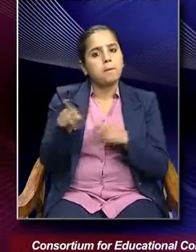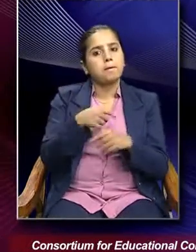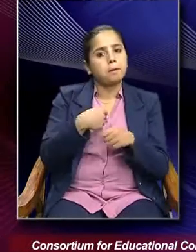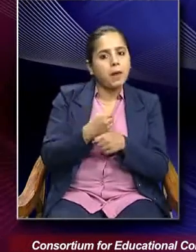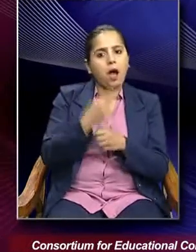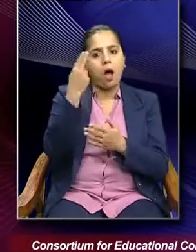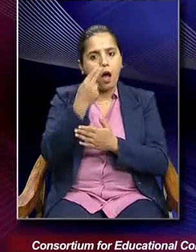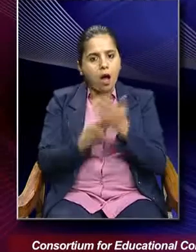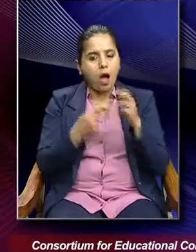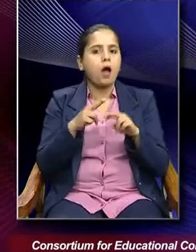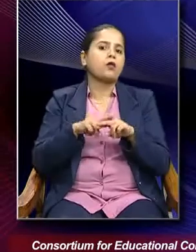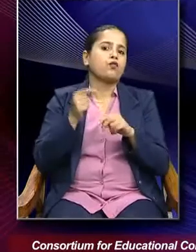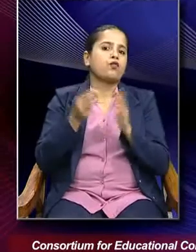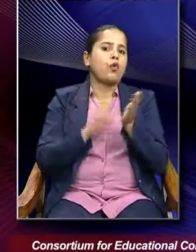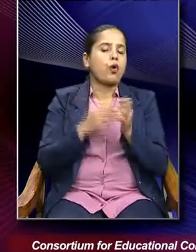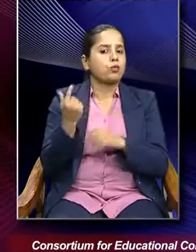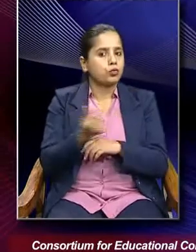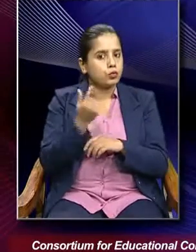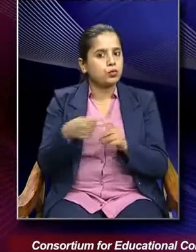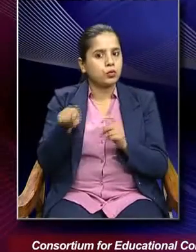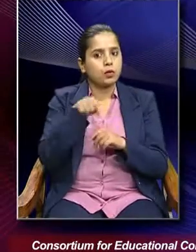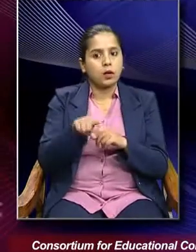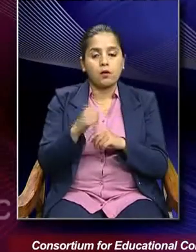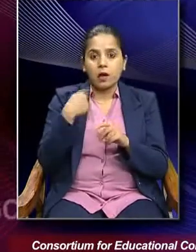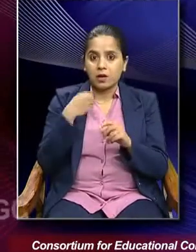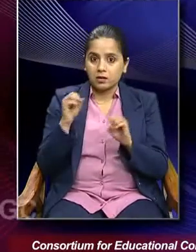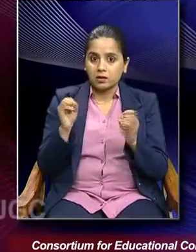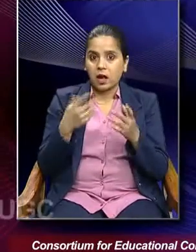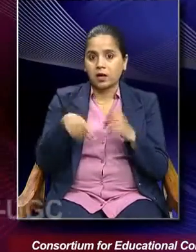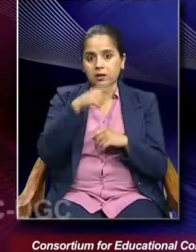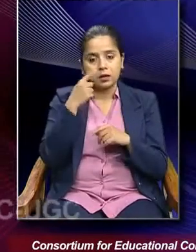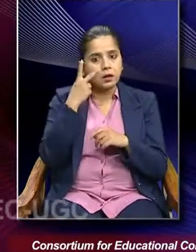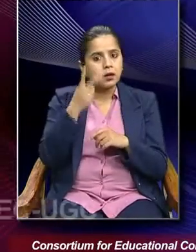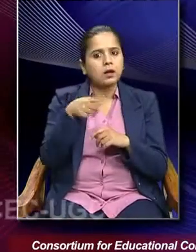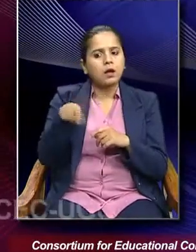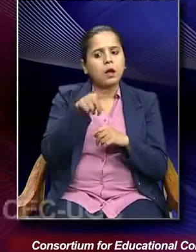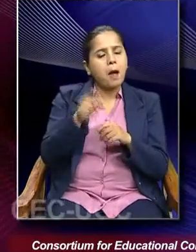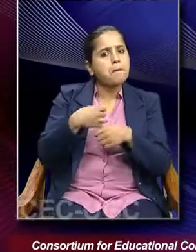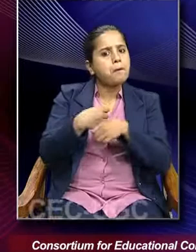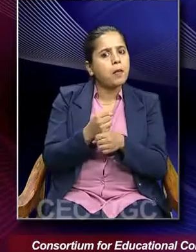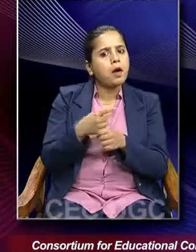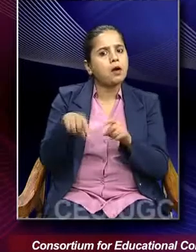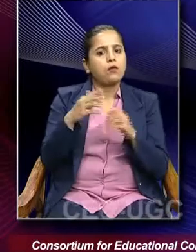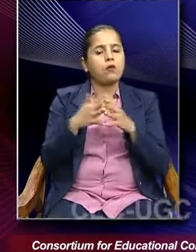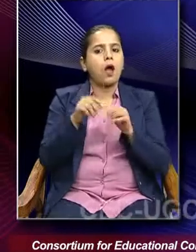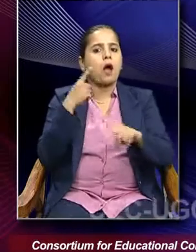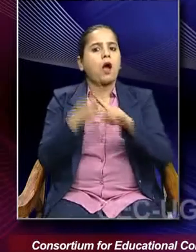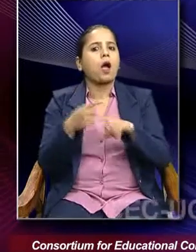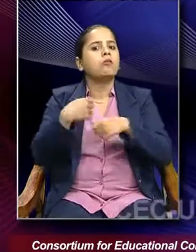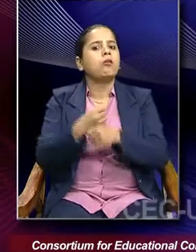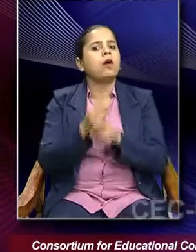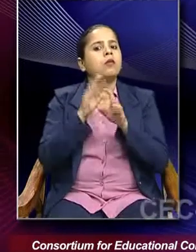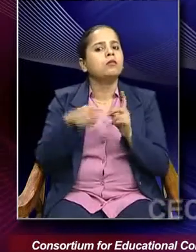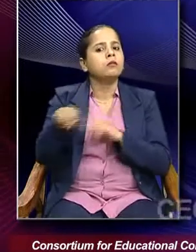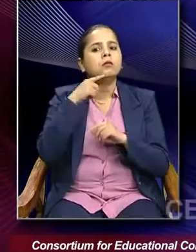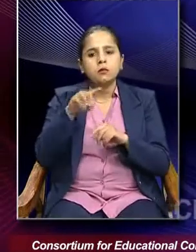art forms. So, in the beginning, the required figure was formed of wax and it was